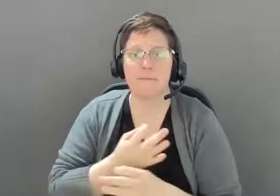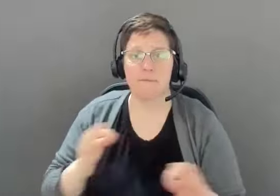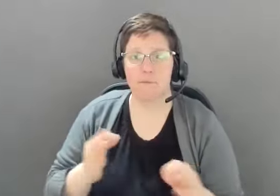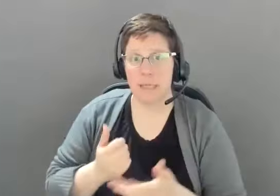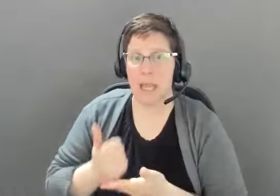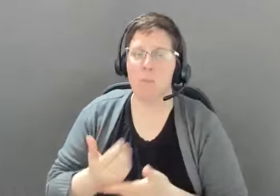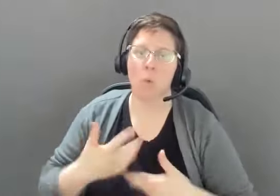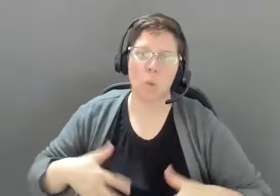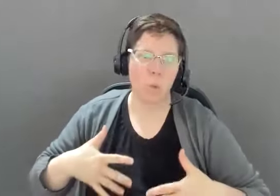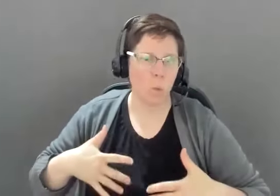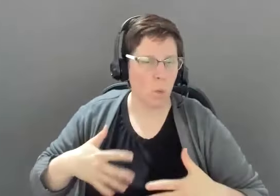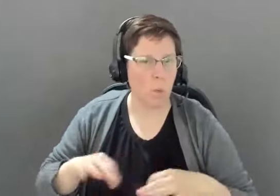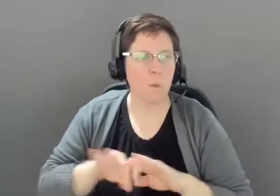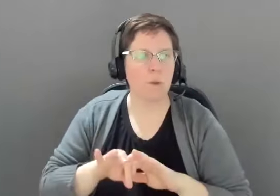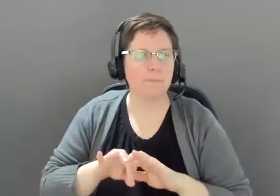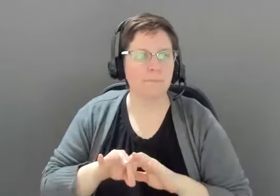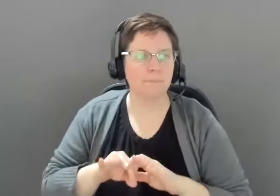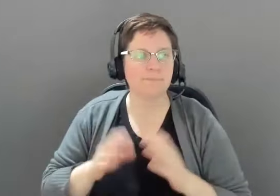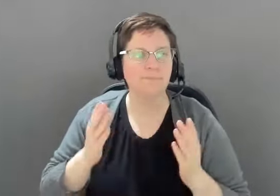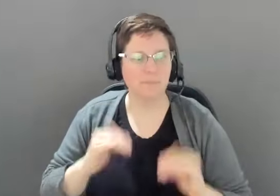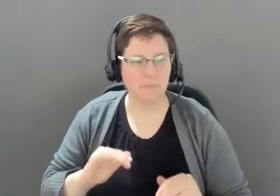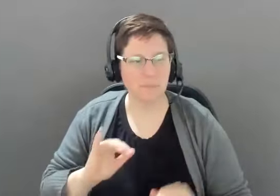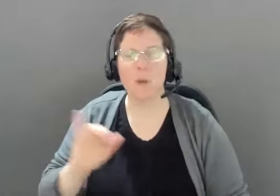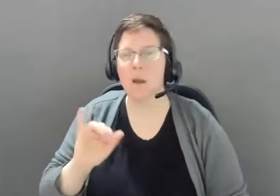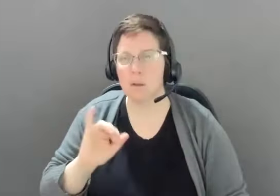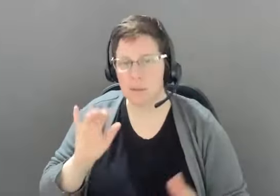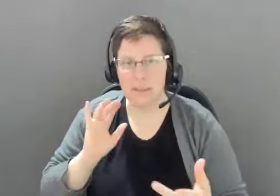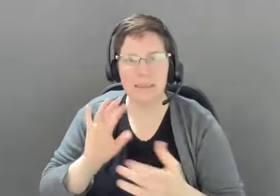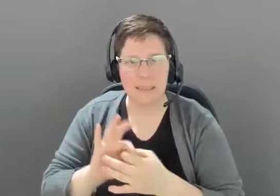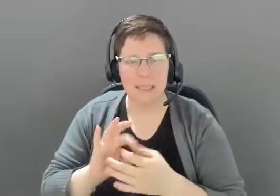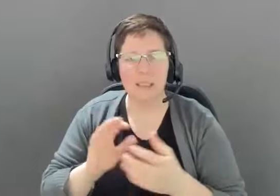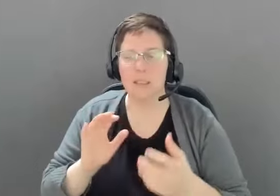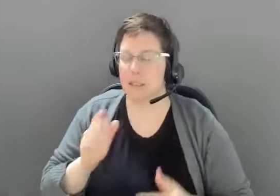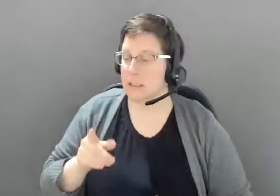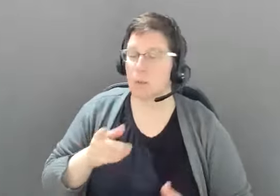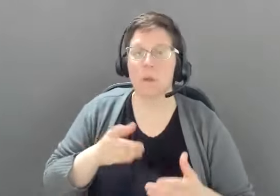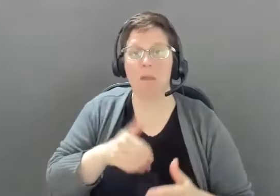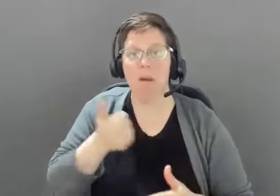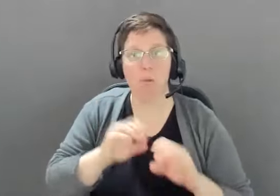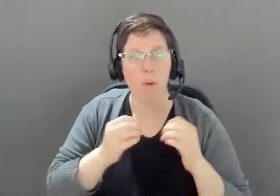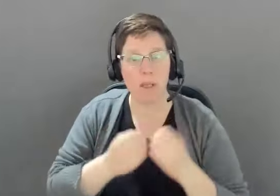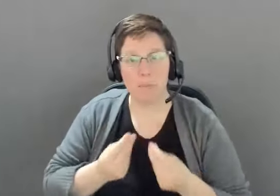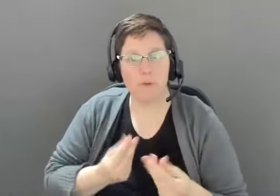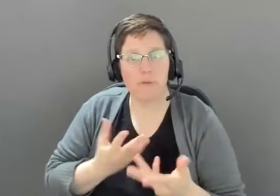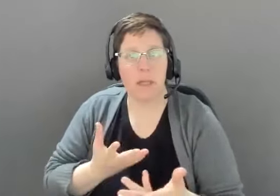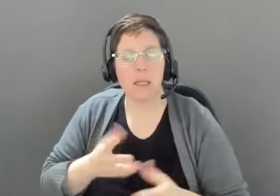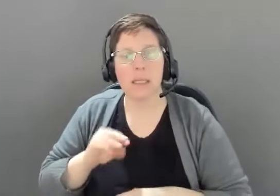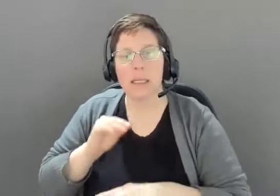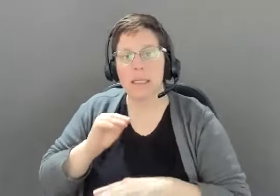Additionally, connect survivors with organizations in your area offering counseling, advocacy, and peer support. These